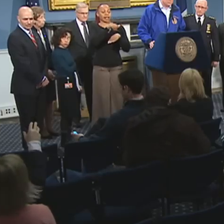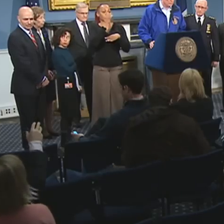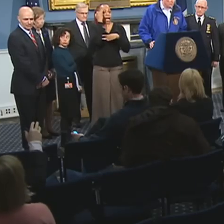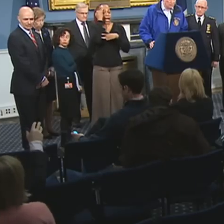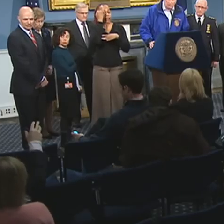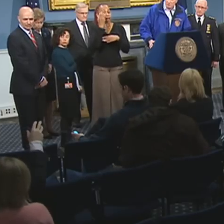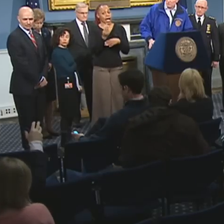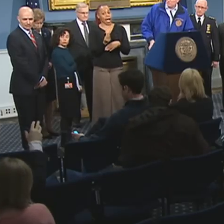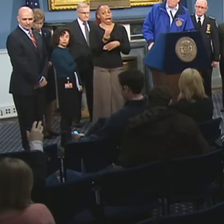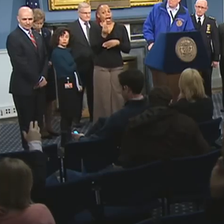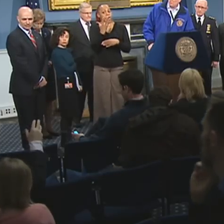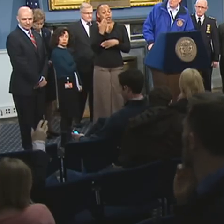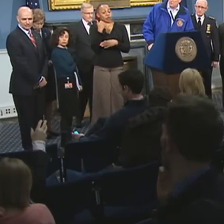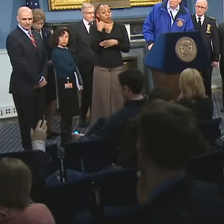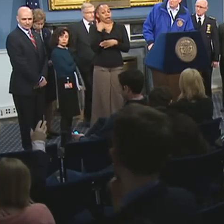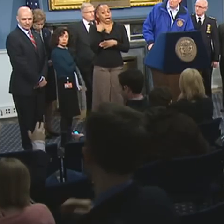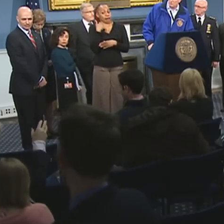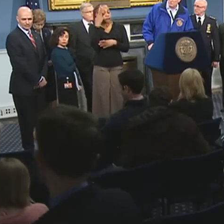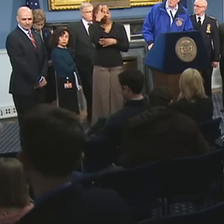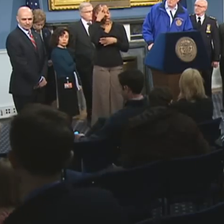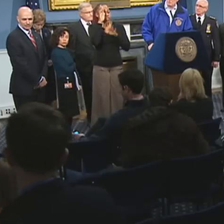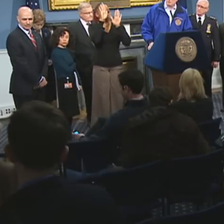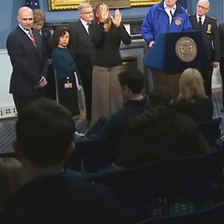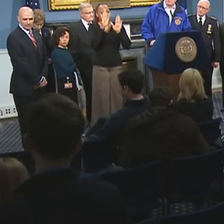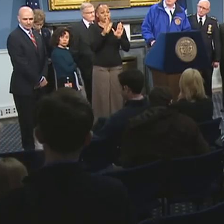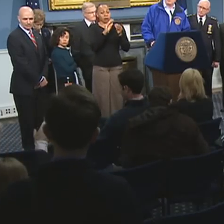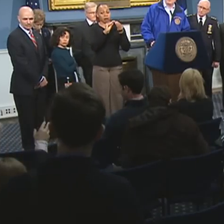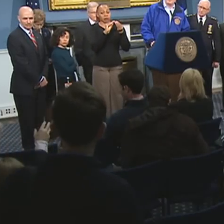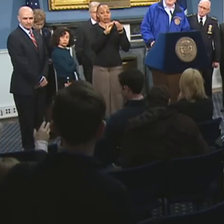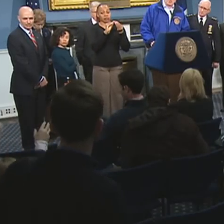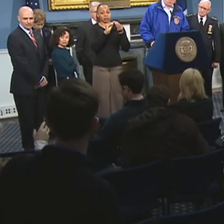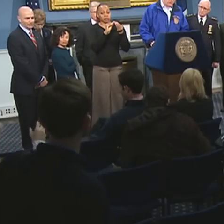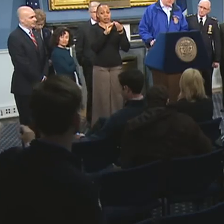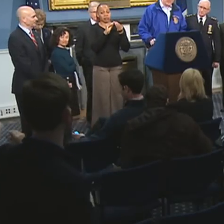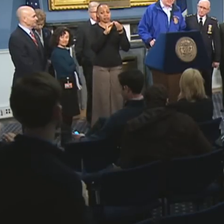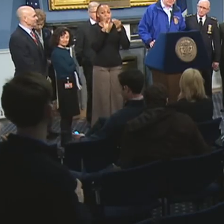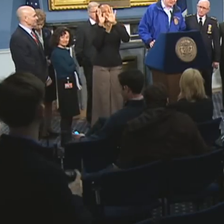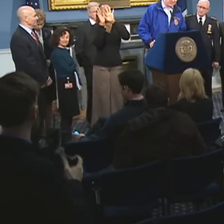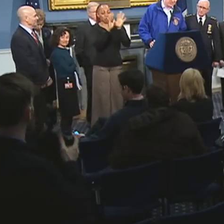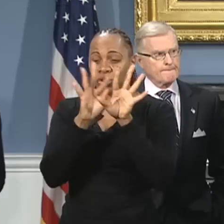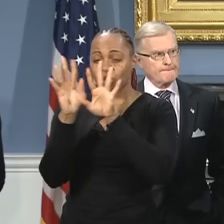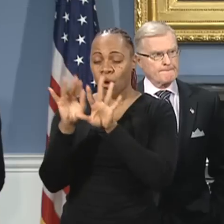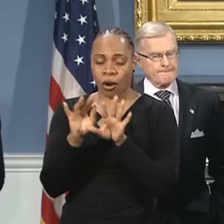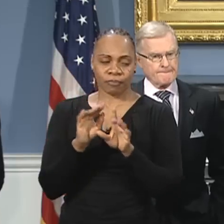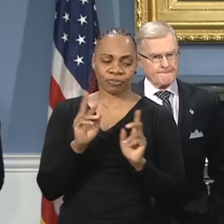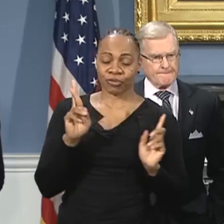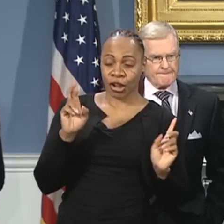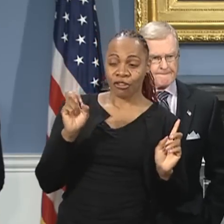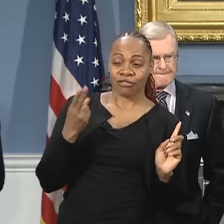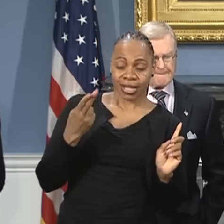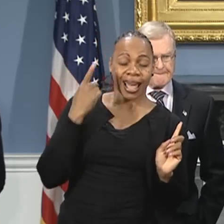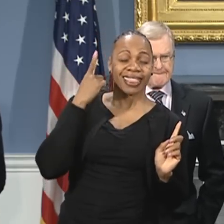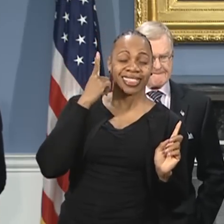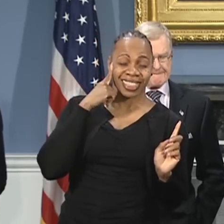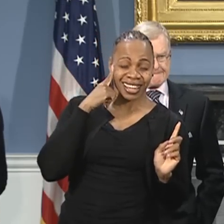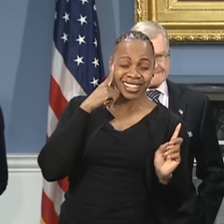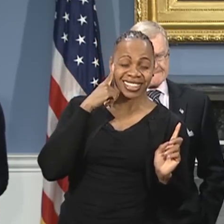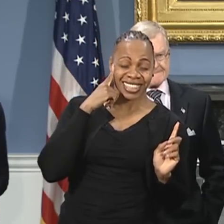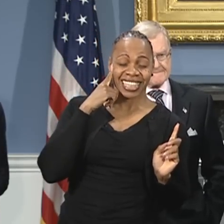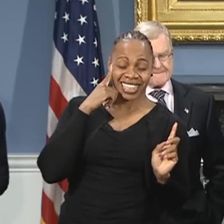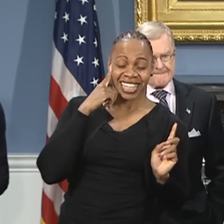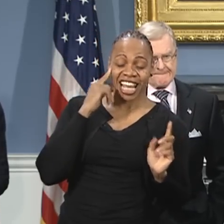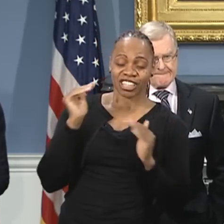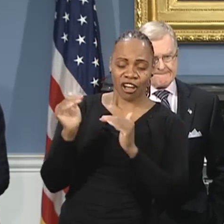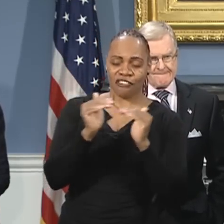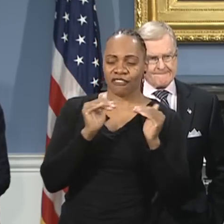And do you think there's a remarkable number of storms that are coming your way? Rich, I think that's a fair statement. I think you are a keen observer